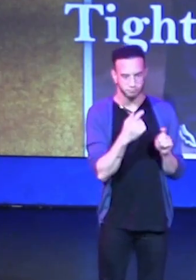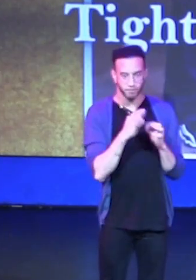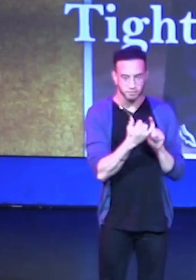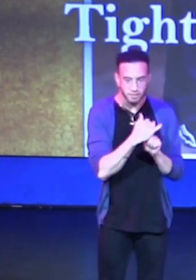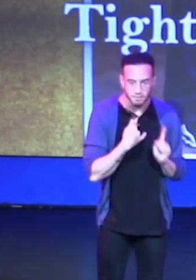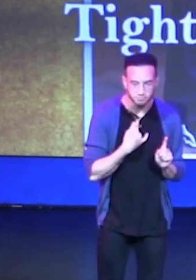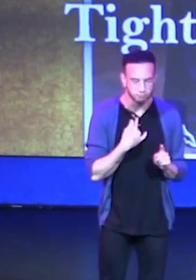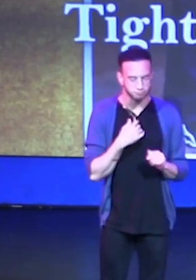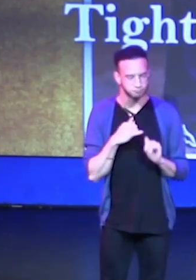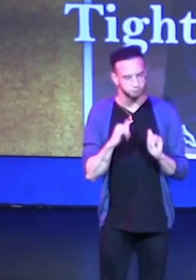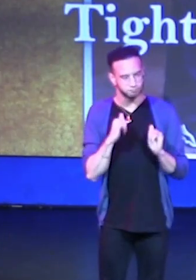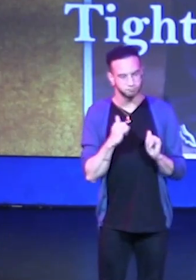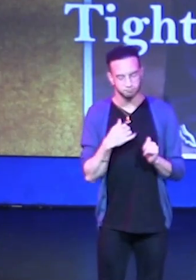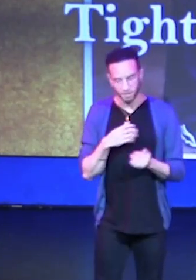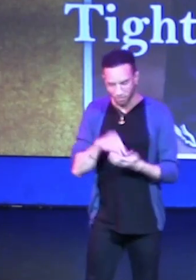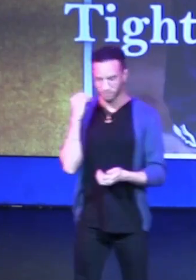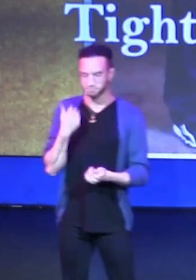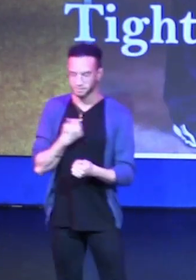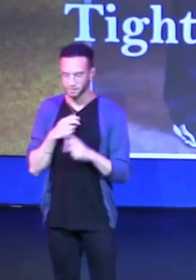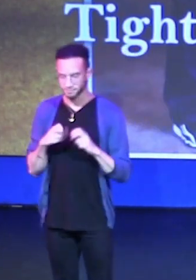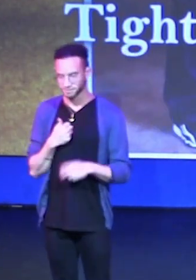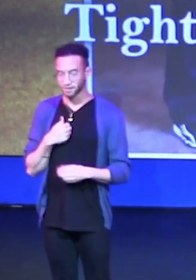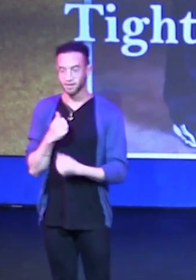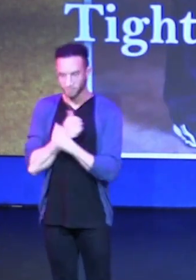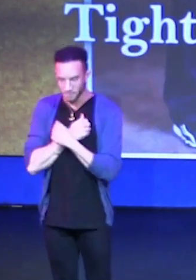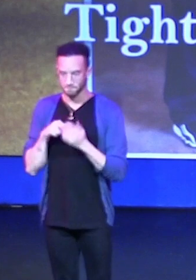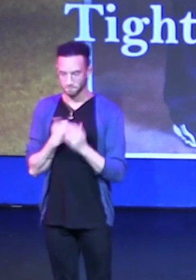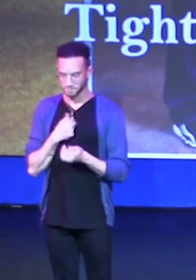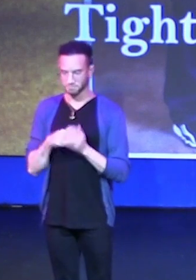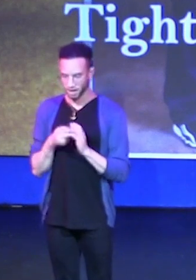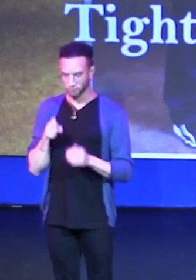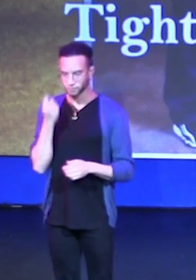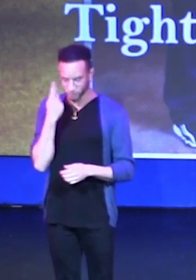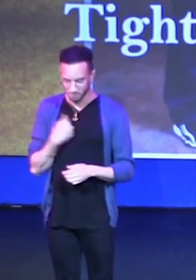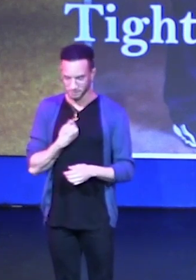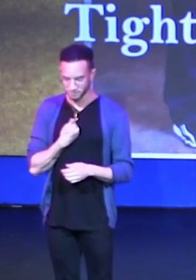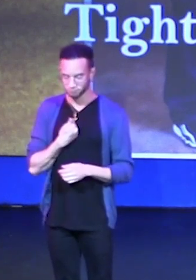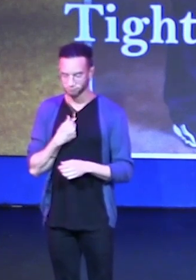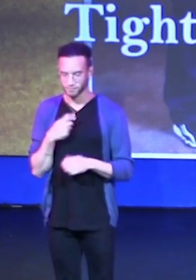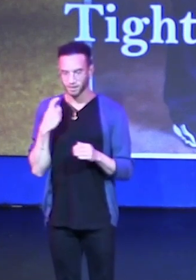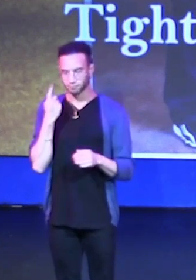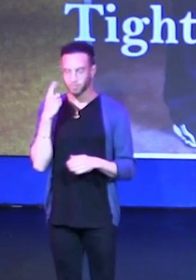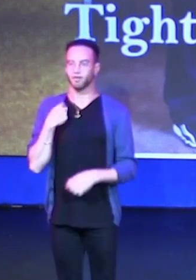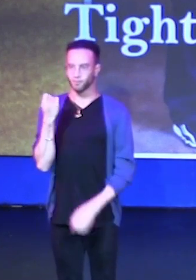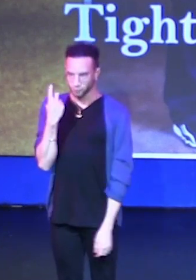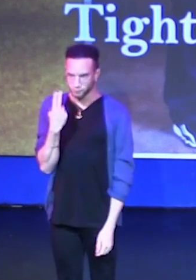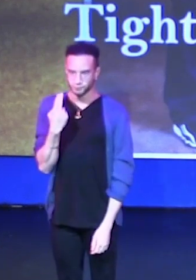even though communication wasn't perfect, my family was still there for me, and I learned a lot about myself through that experience. And I love and